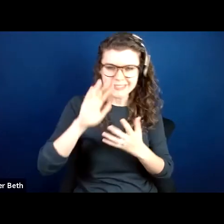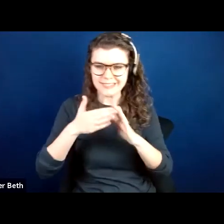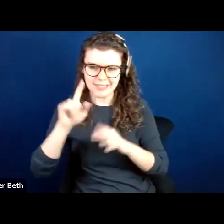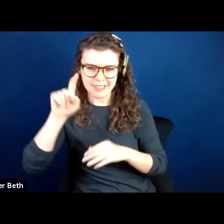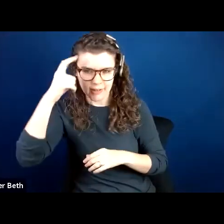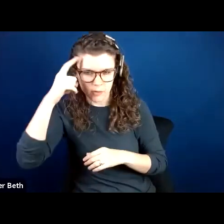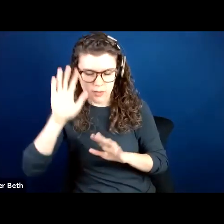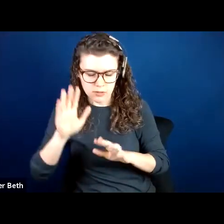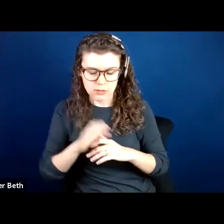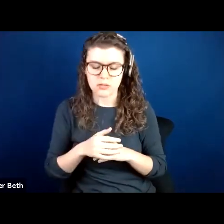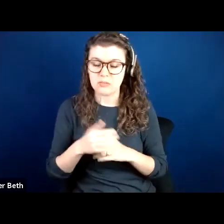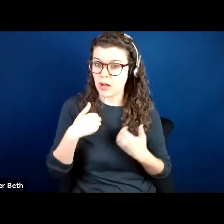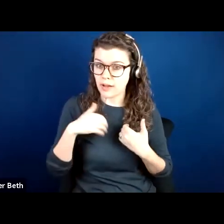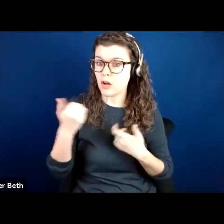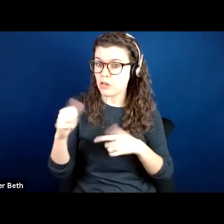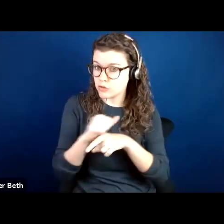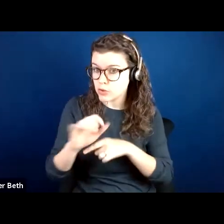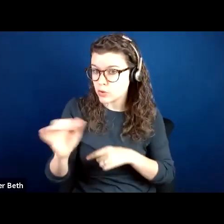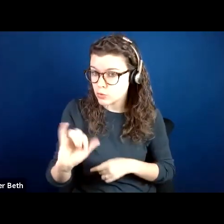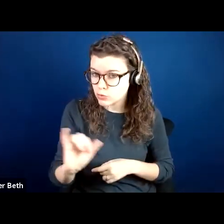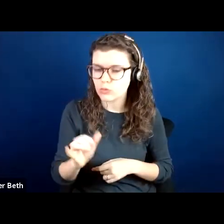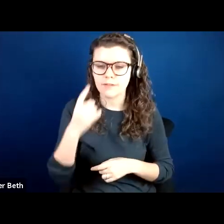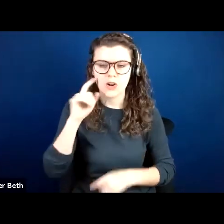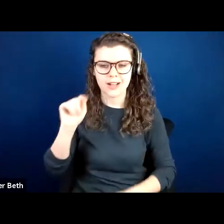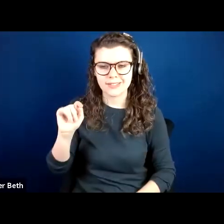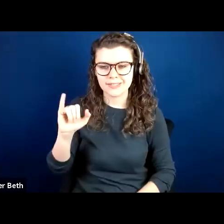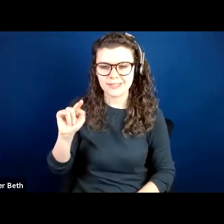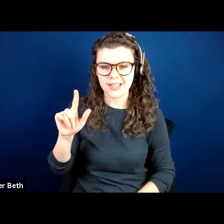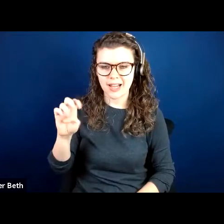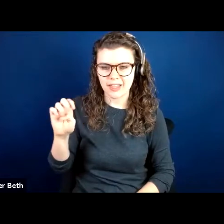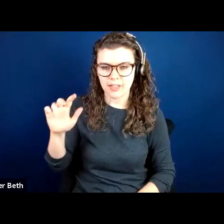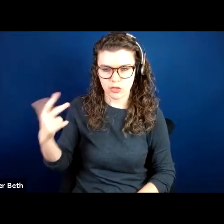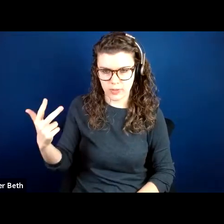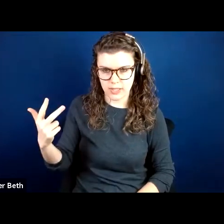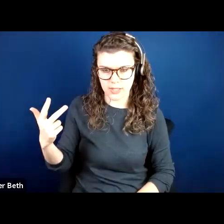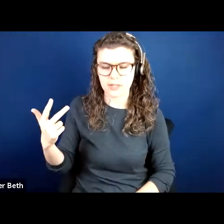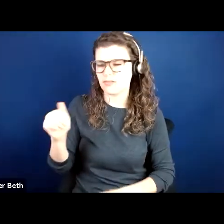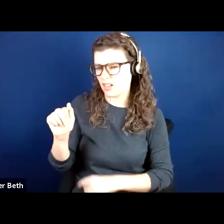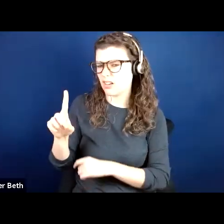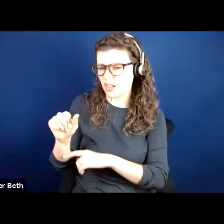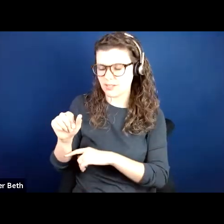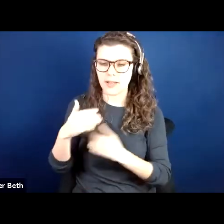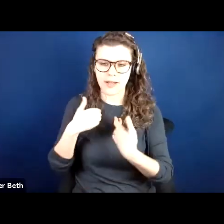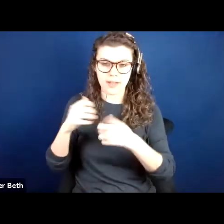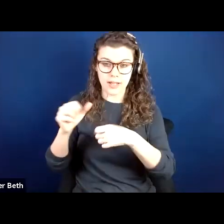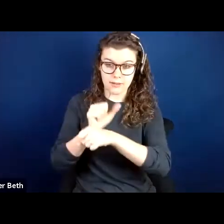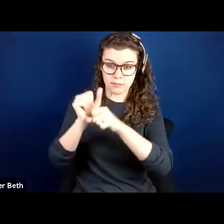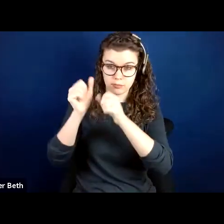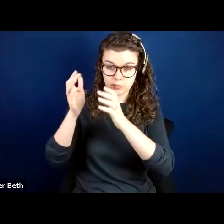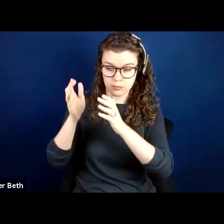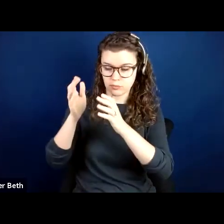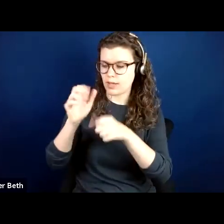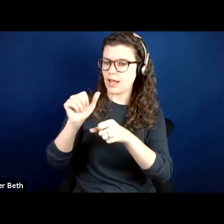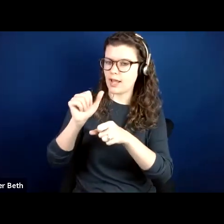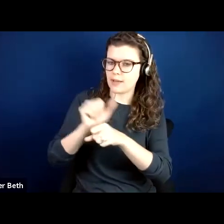they offer some additional training as well in Title III. There's an employment specialization now, as well as a